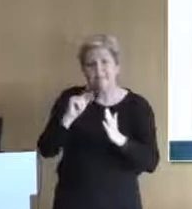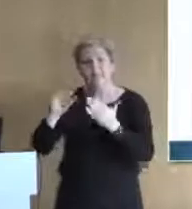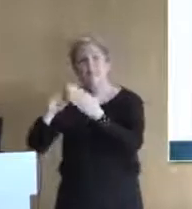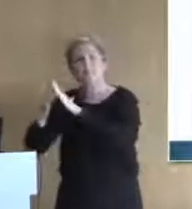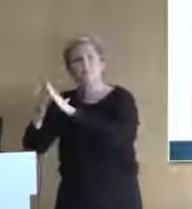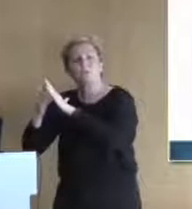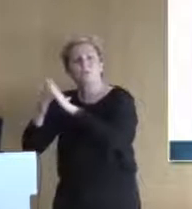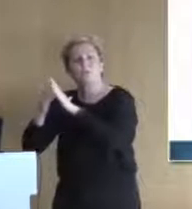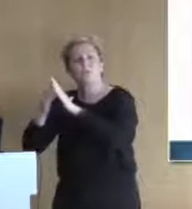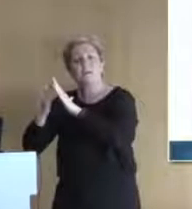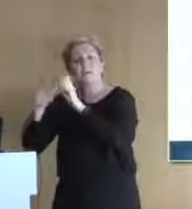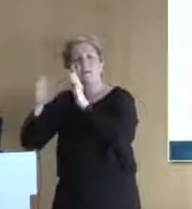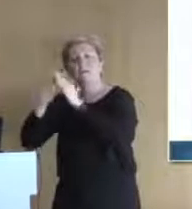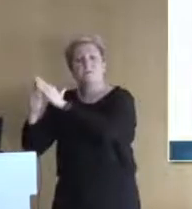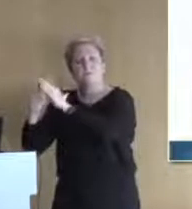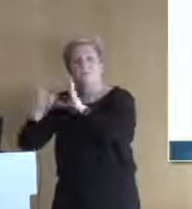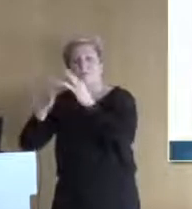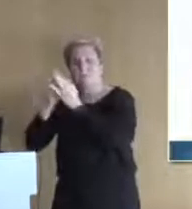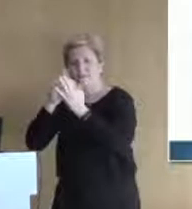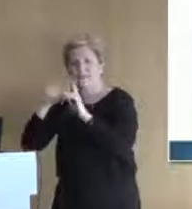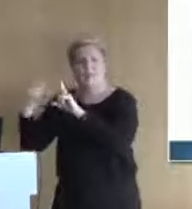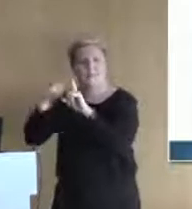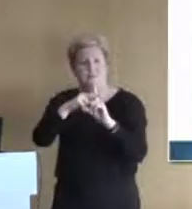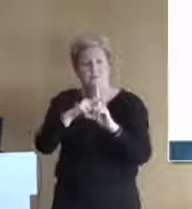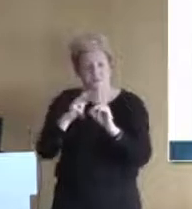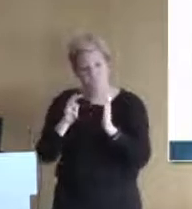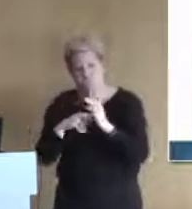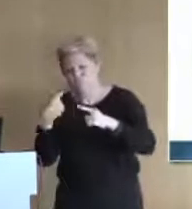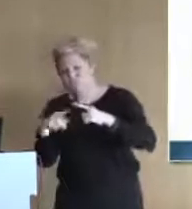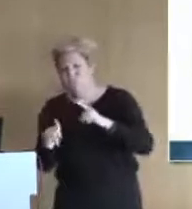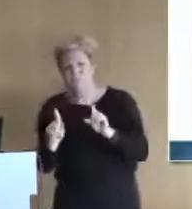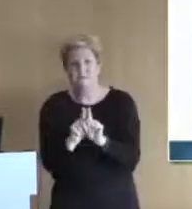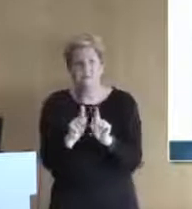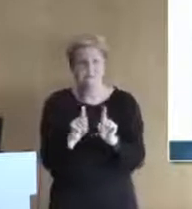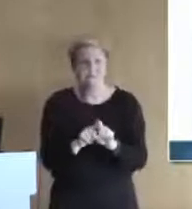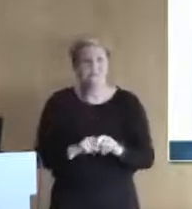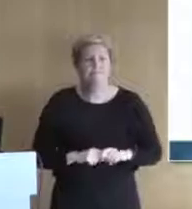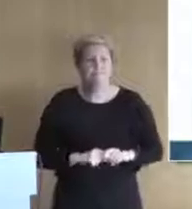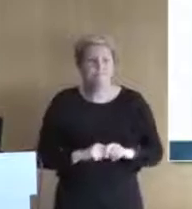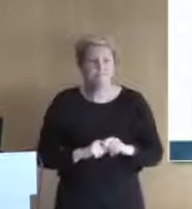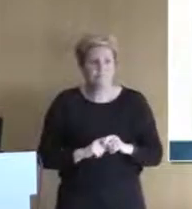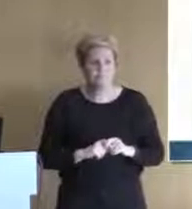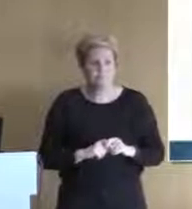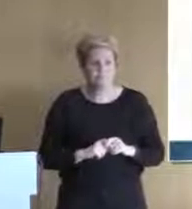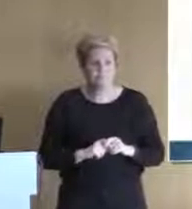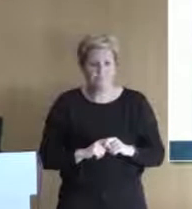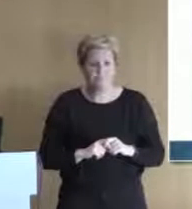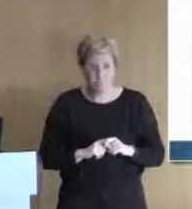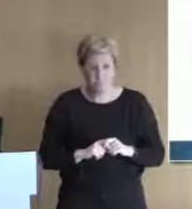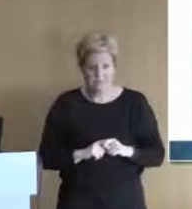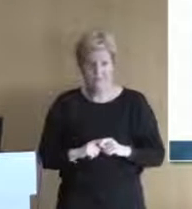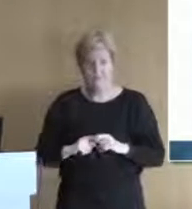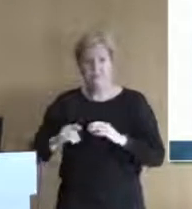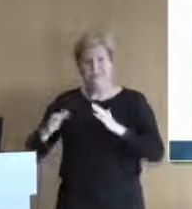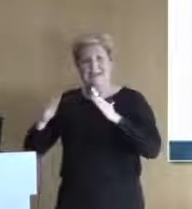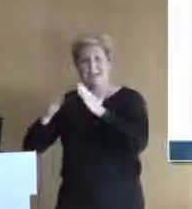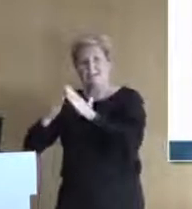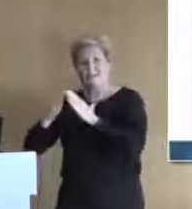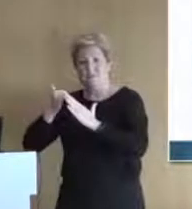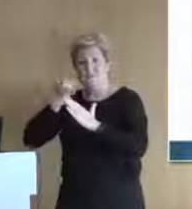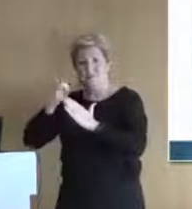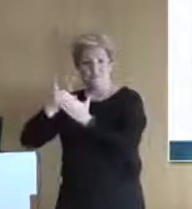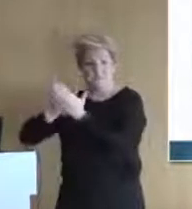community housing organisations, they will also be able to approve people to the register. So it won't just be the department saying you're